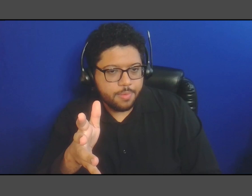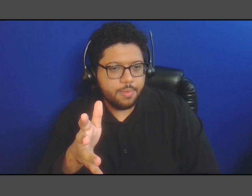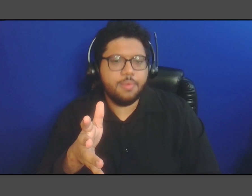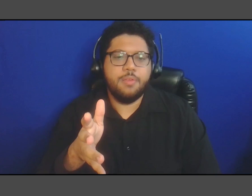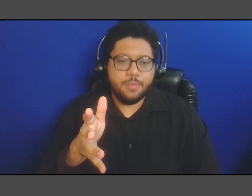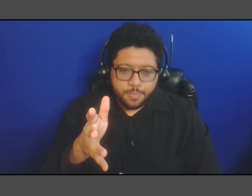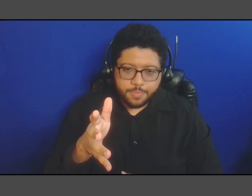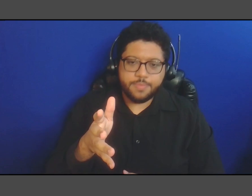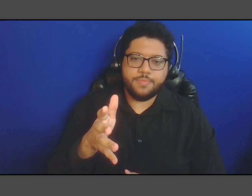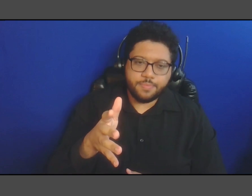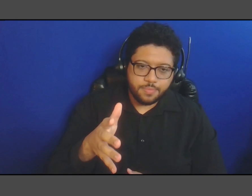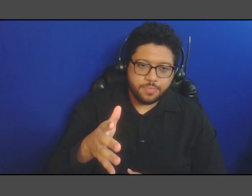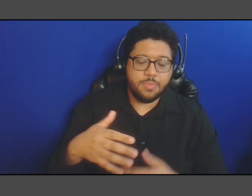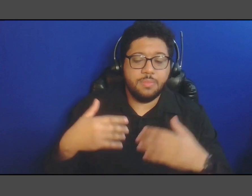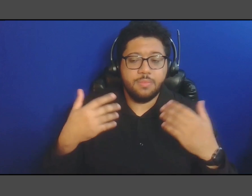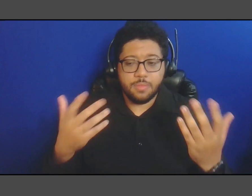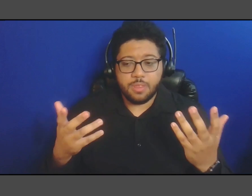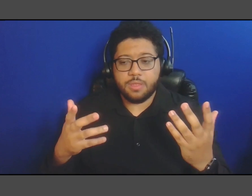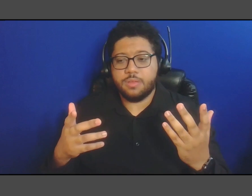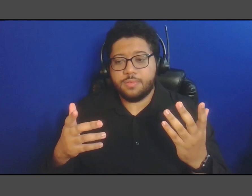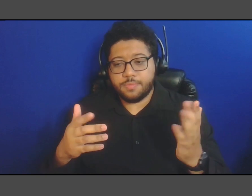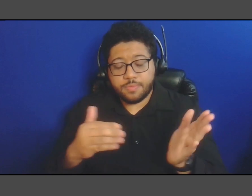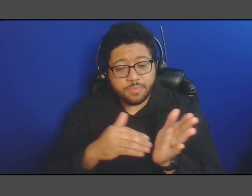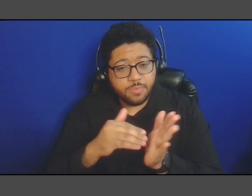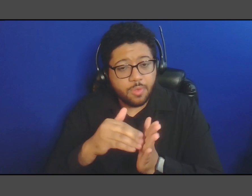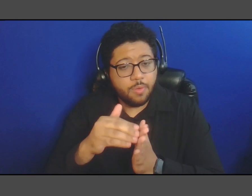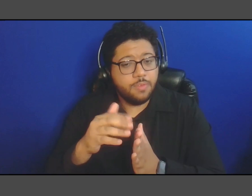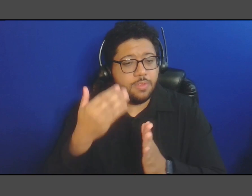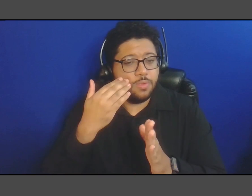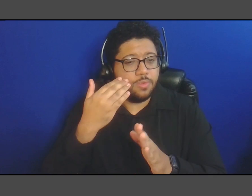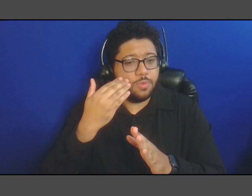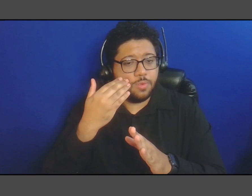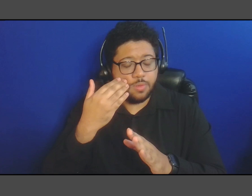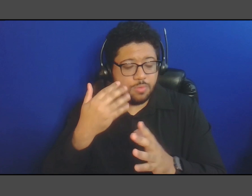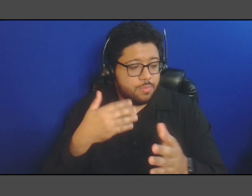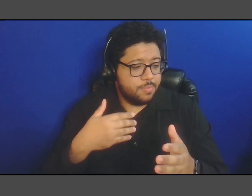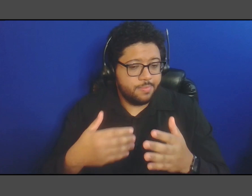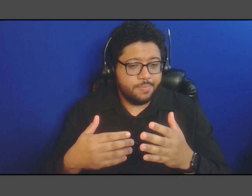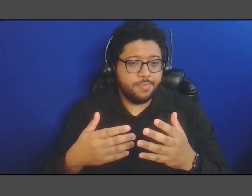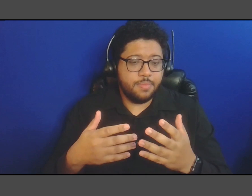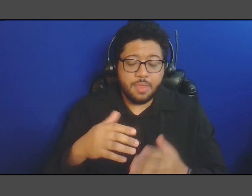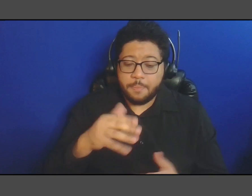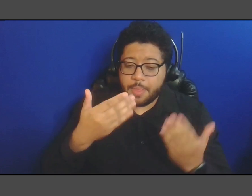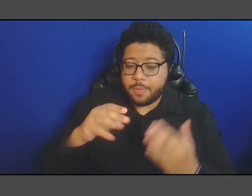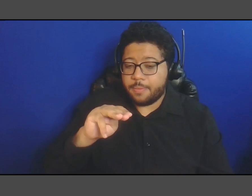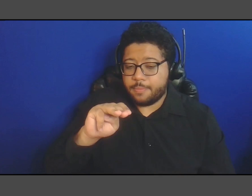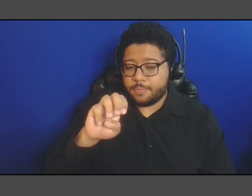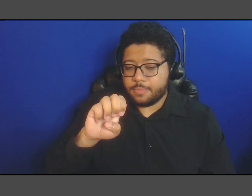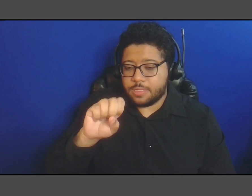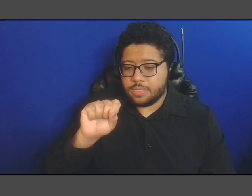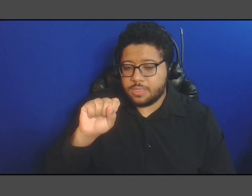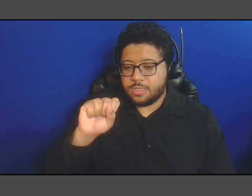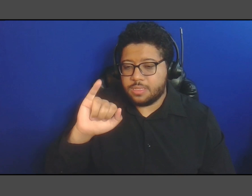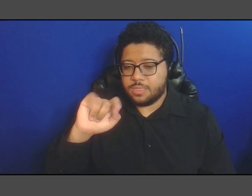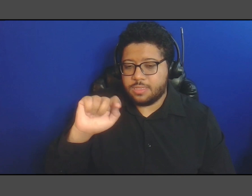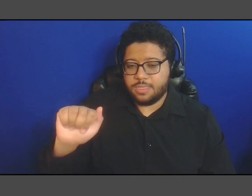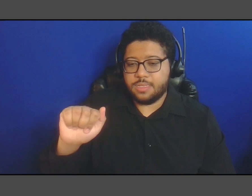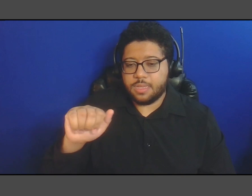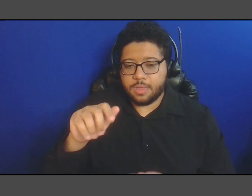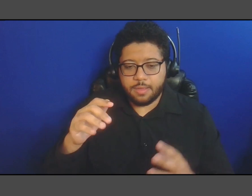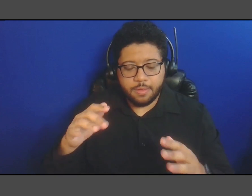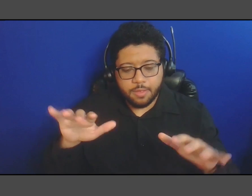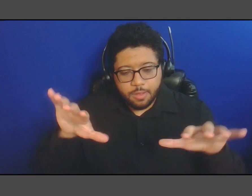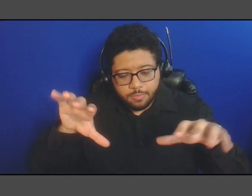to work on the railroad, or whether it was at Mesita Village. My grandmother woke up at like 5 before the